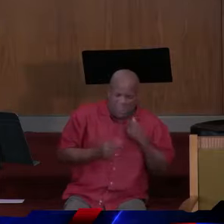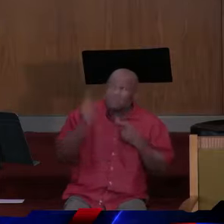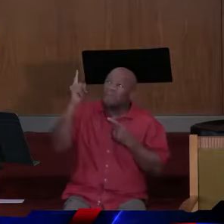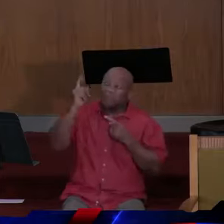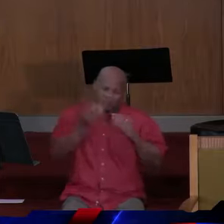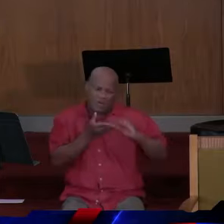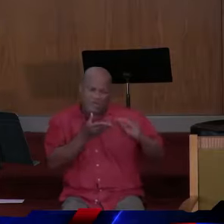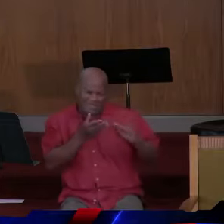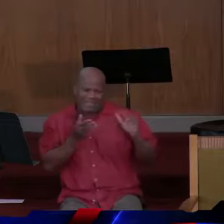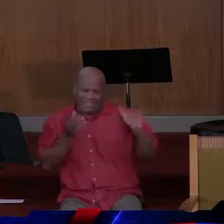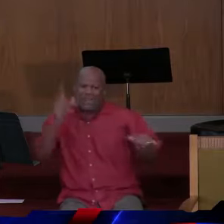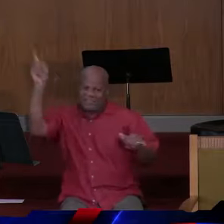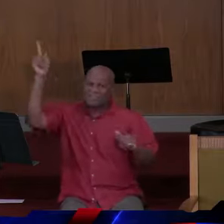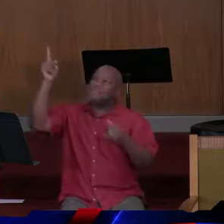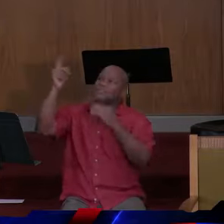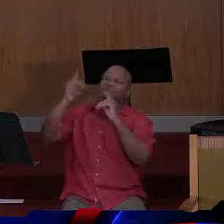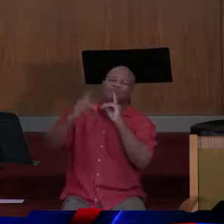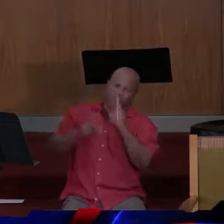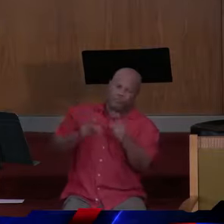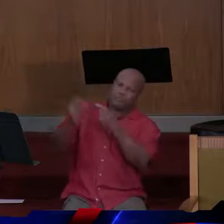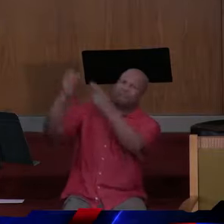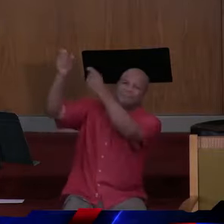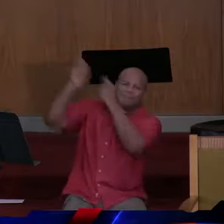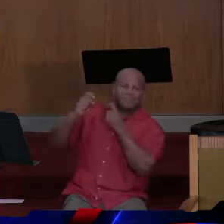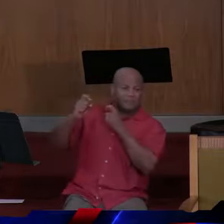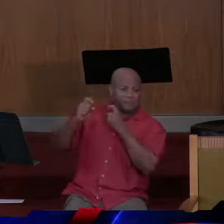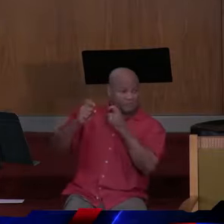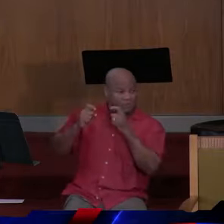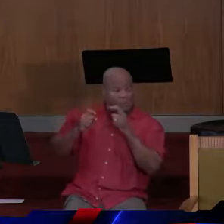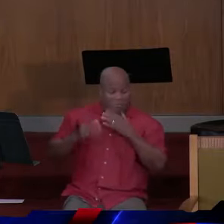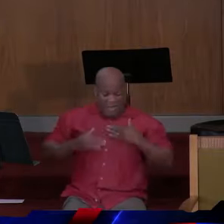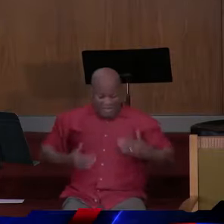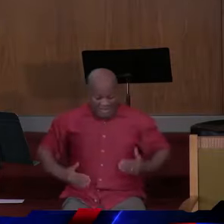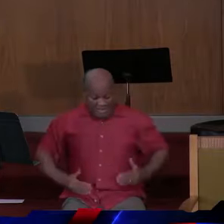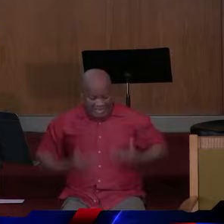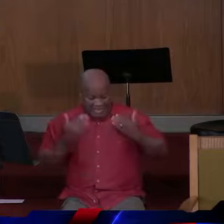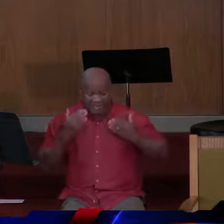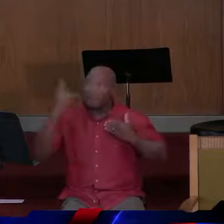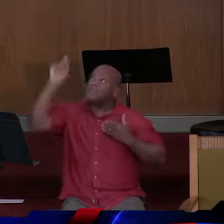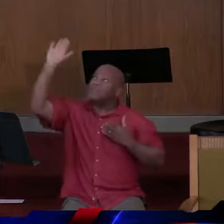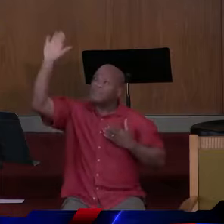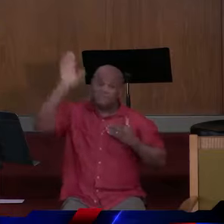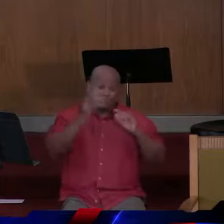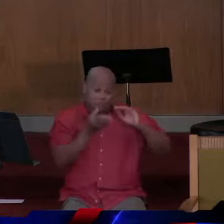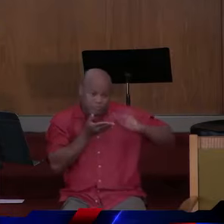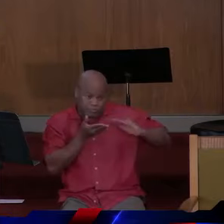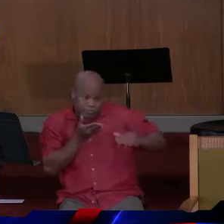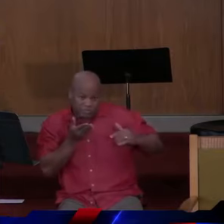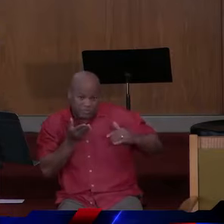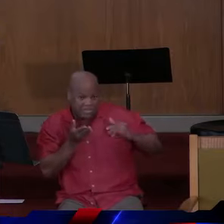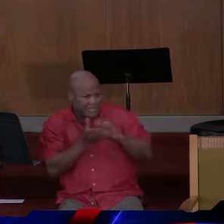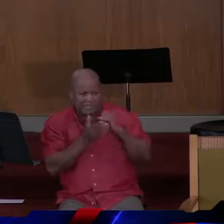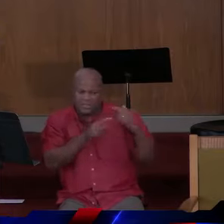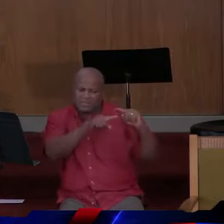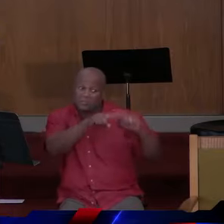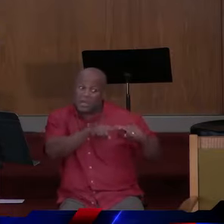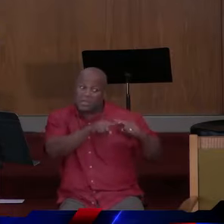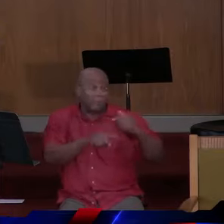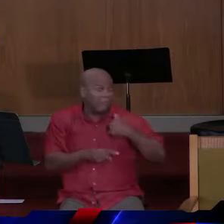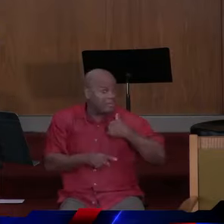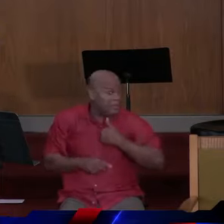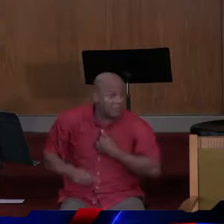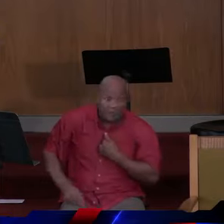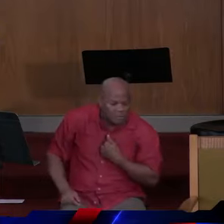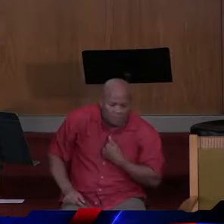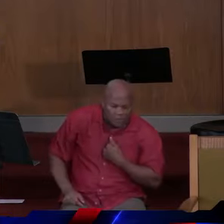Because the pardon of Christ in my life, dear Brother Greg, is not contingent on me. Oh, you didn't